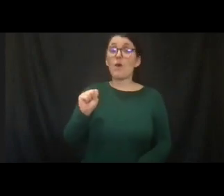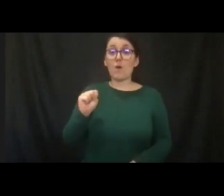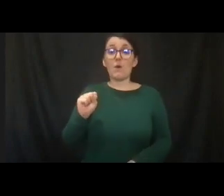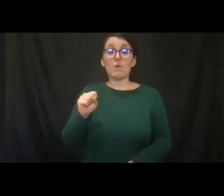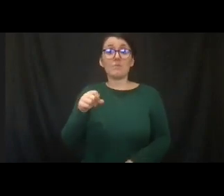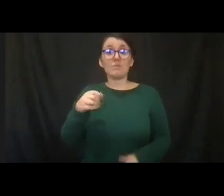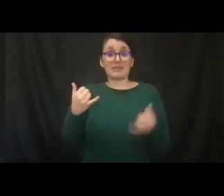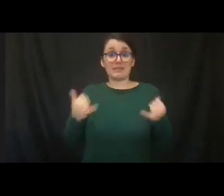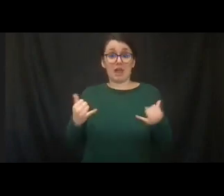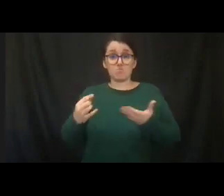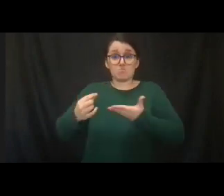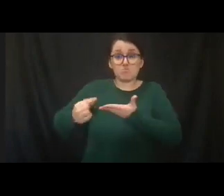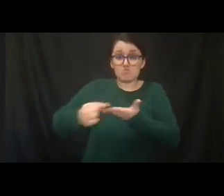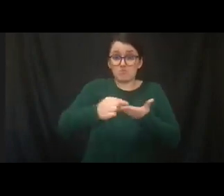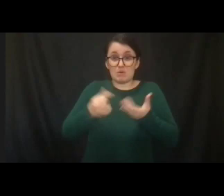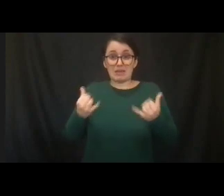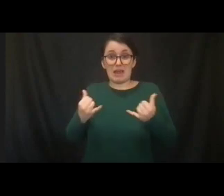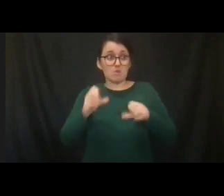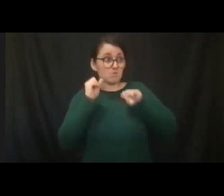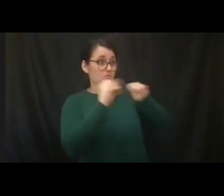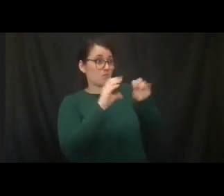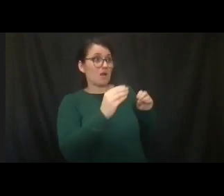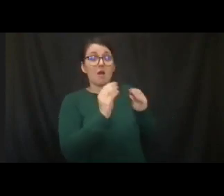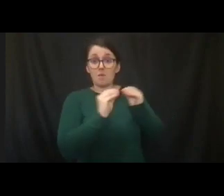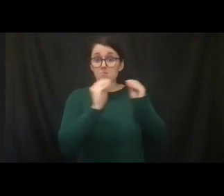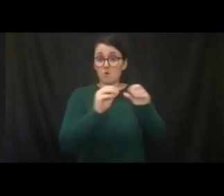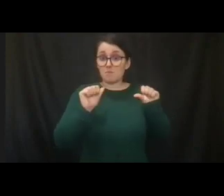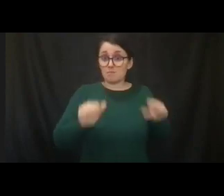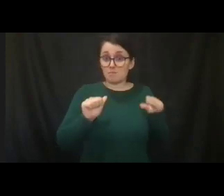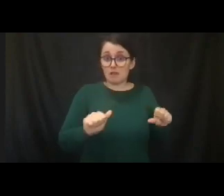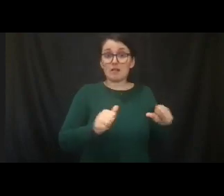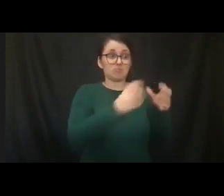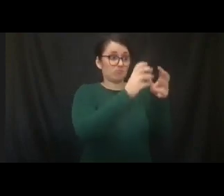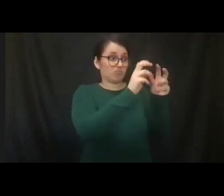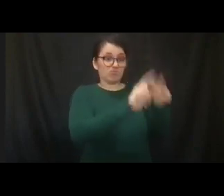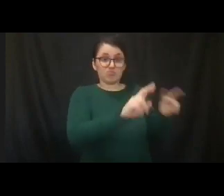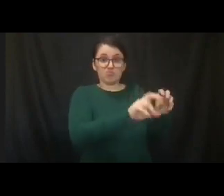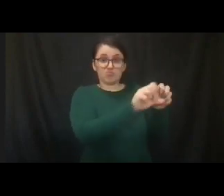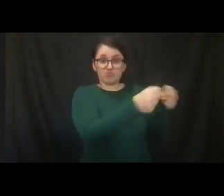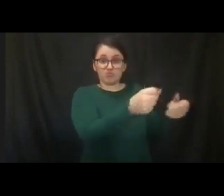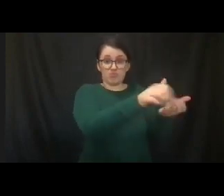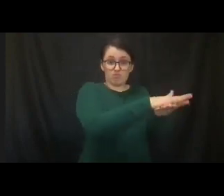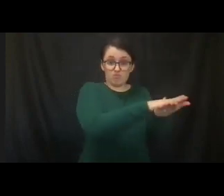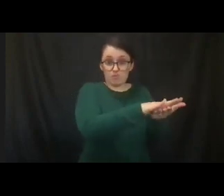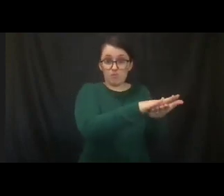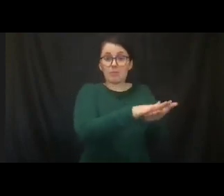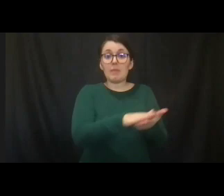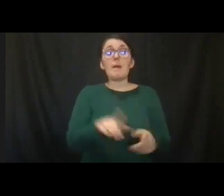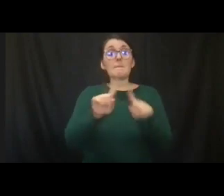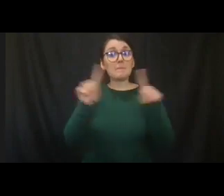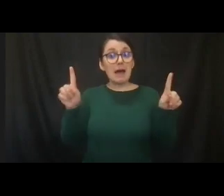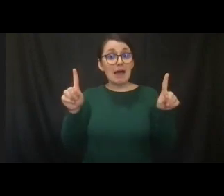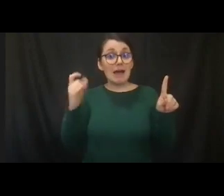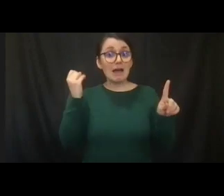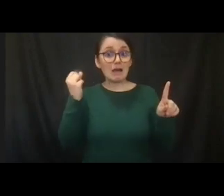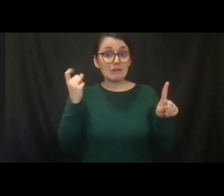more potential to break down in the landfill. If you, for instance, took a whole couch to the landfill and you